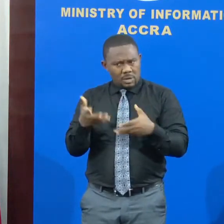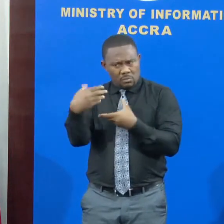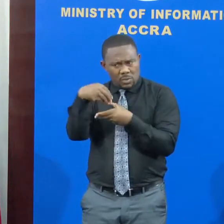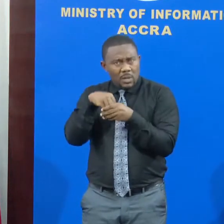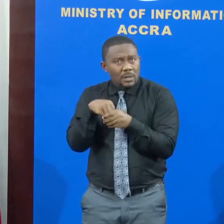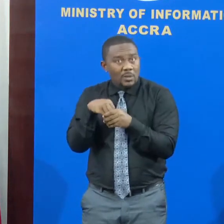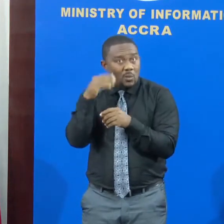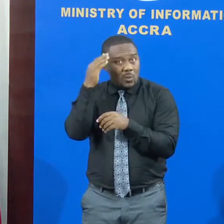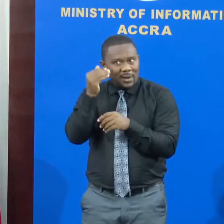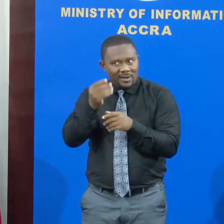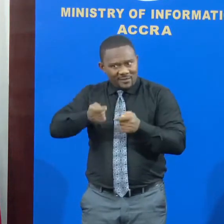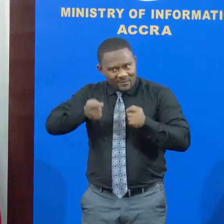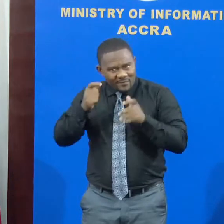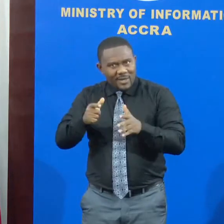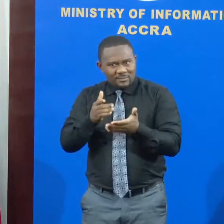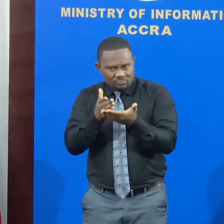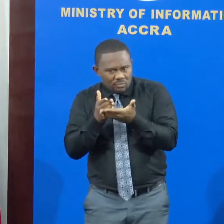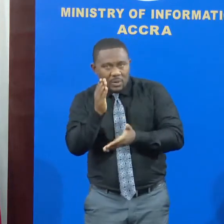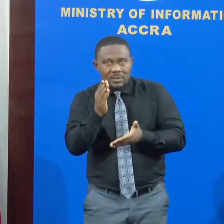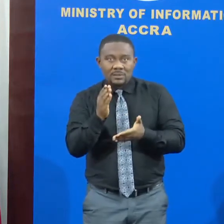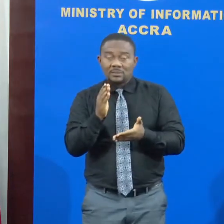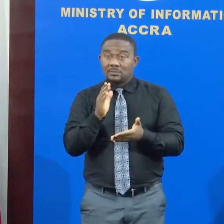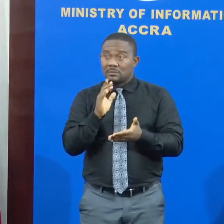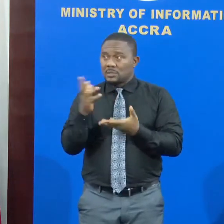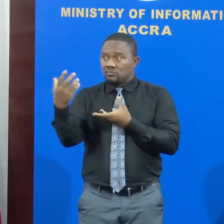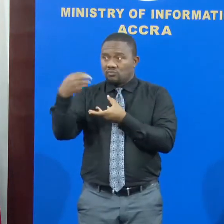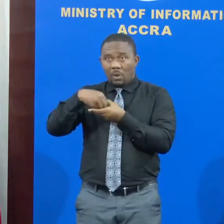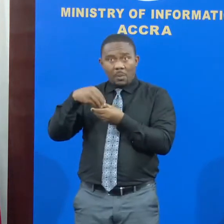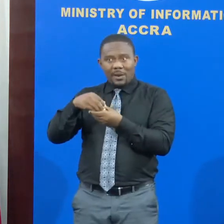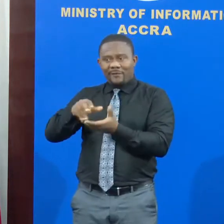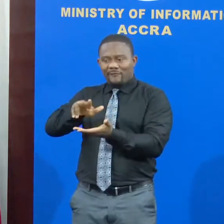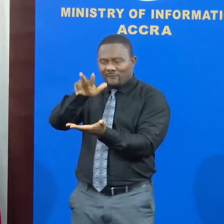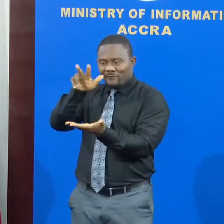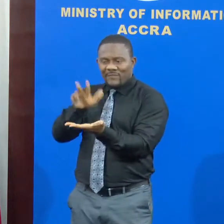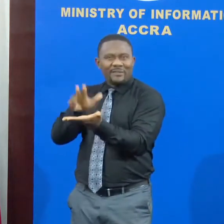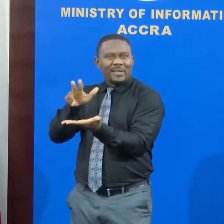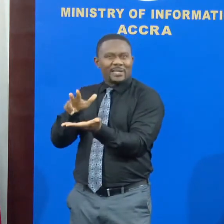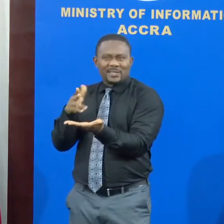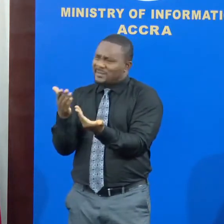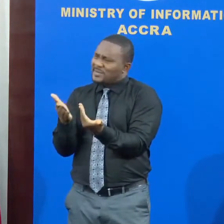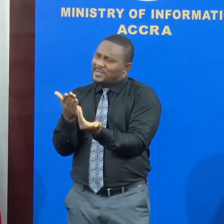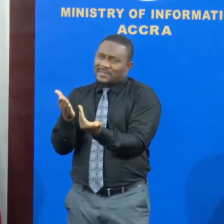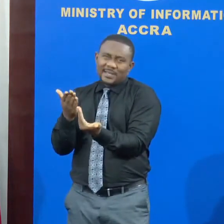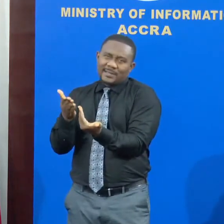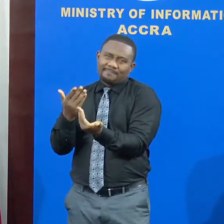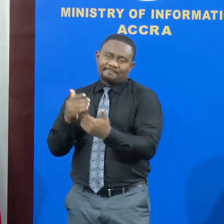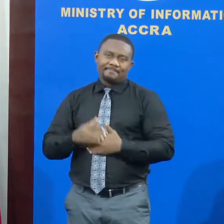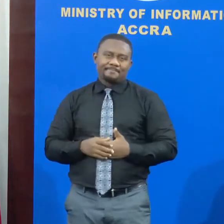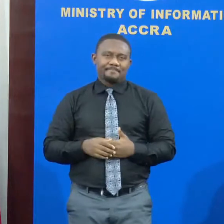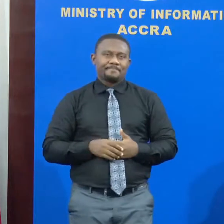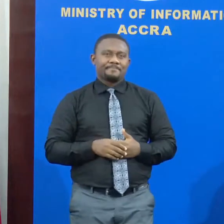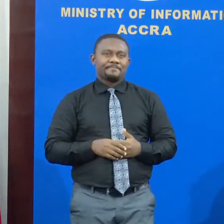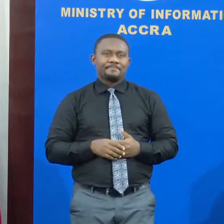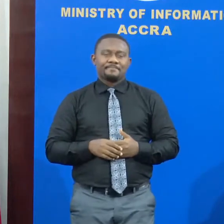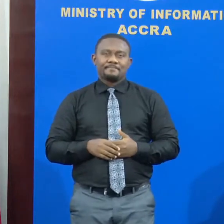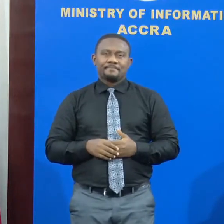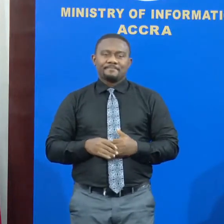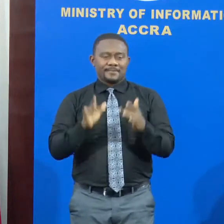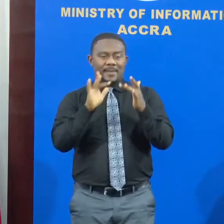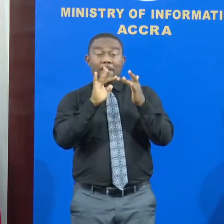due to fast, accurate enrollment and verification facilities or capabilities. Online